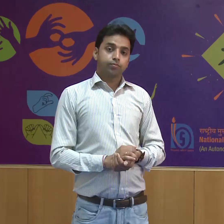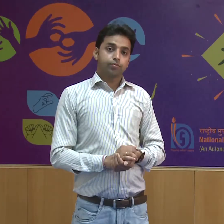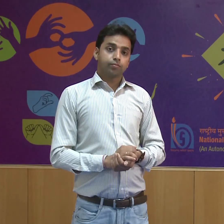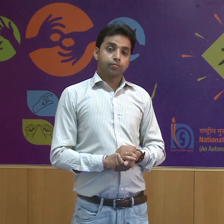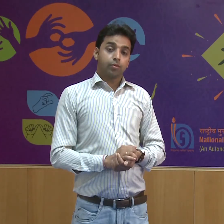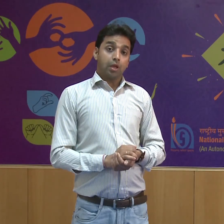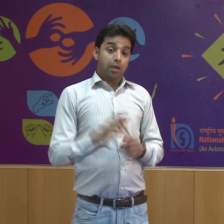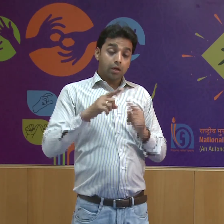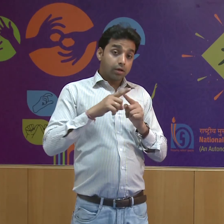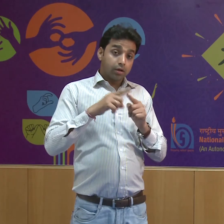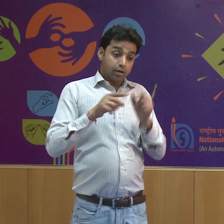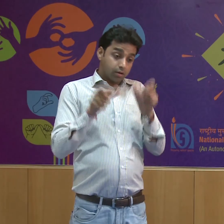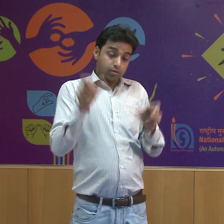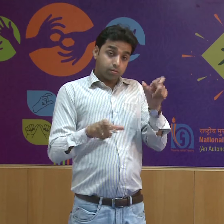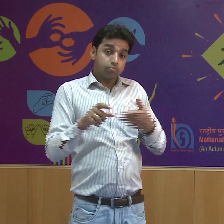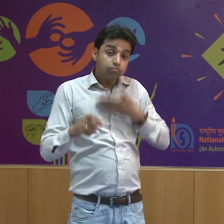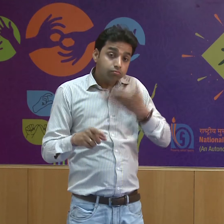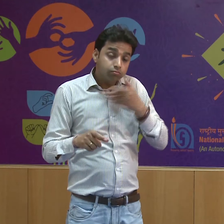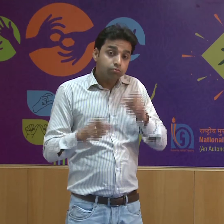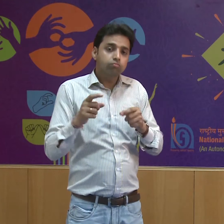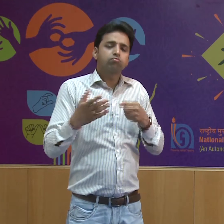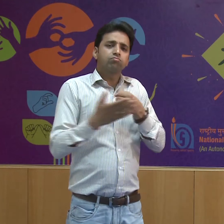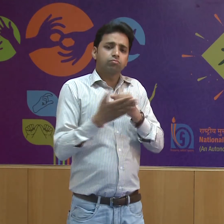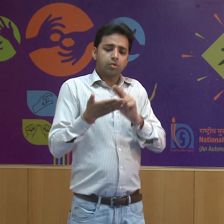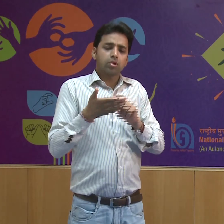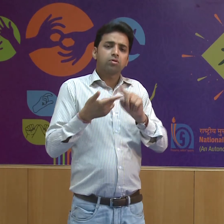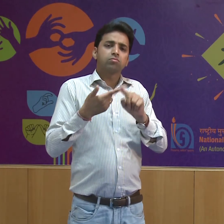Trained people are needed in trade and industry.